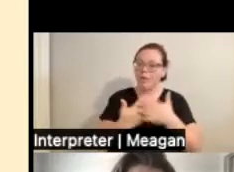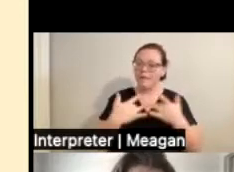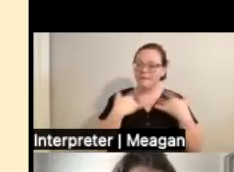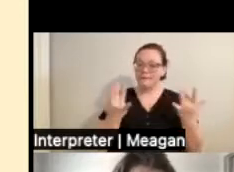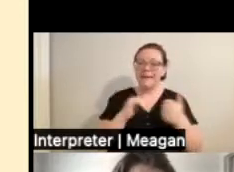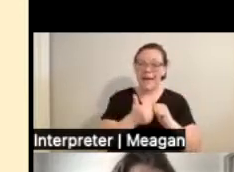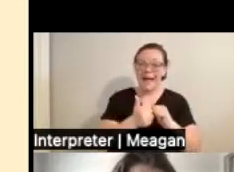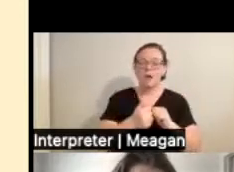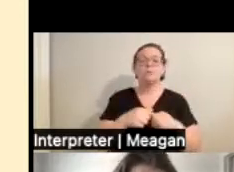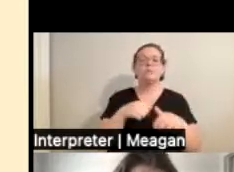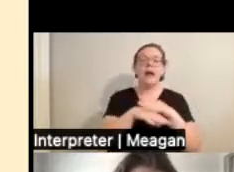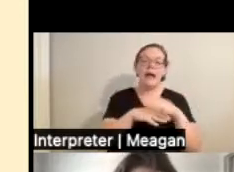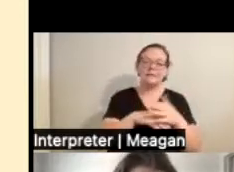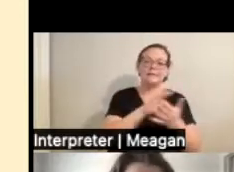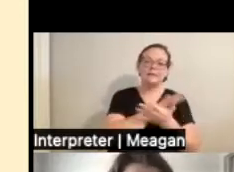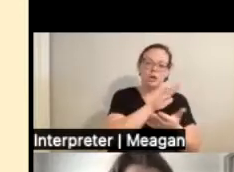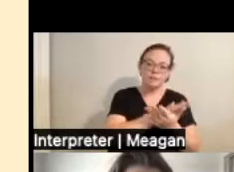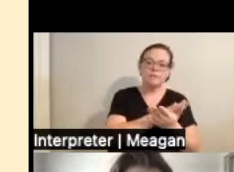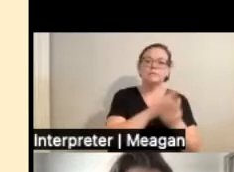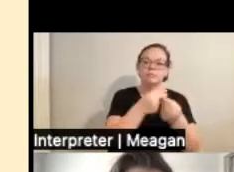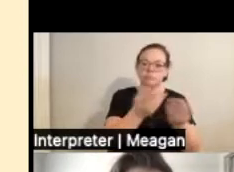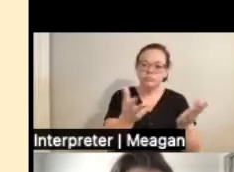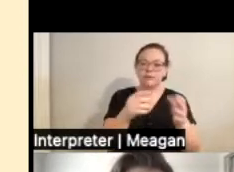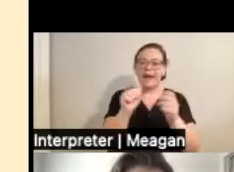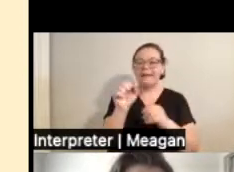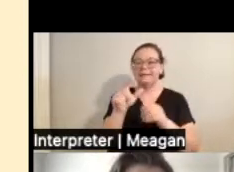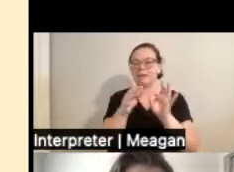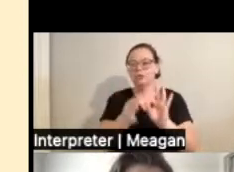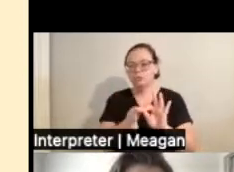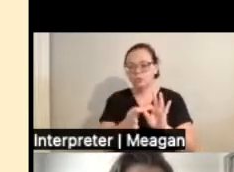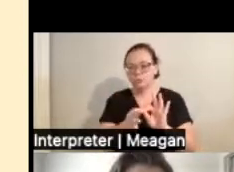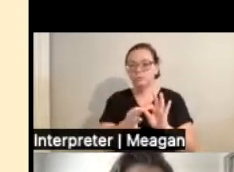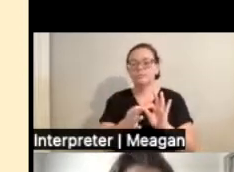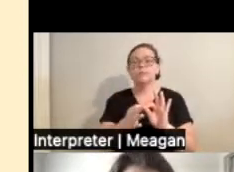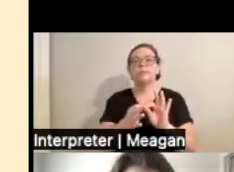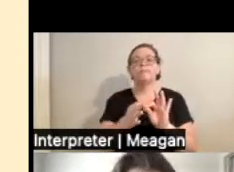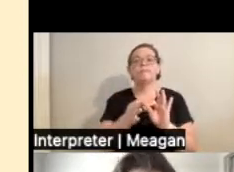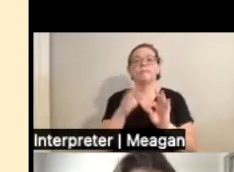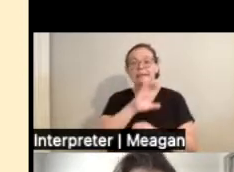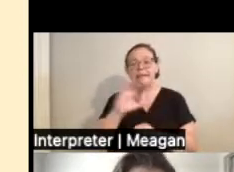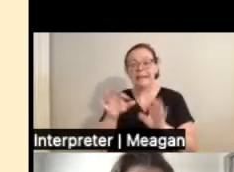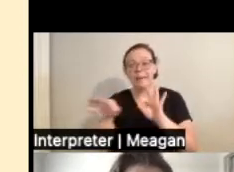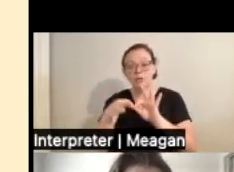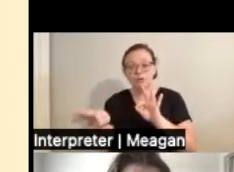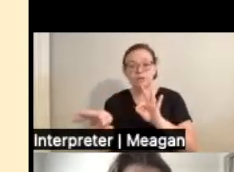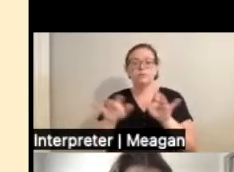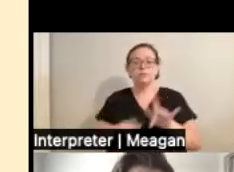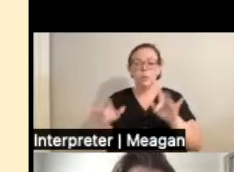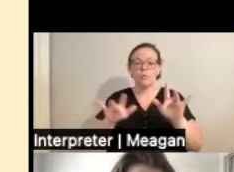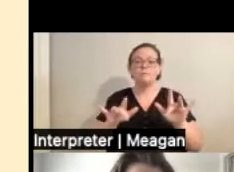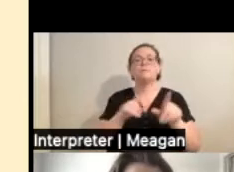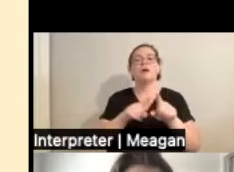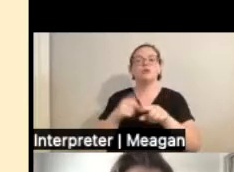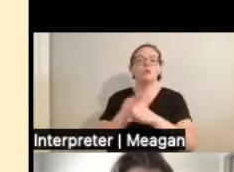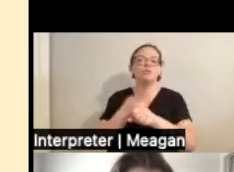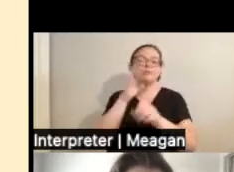reading our access statement, providing documents and ASL interpretation, captioning the recordings, and using image